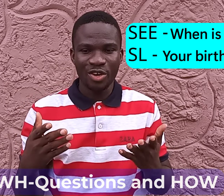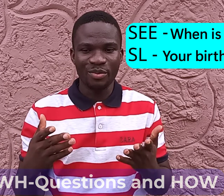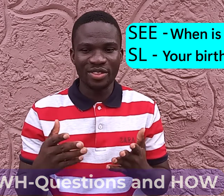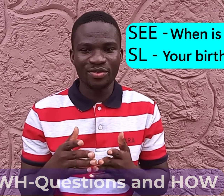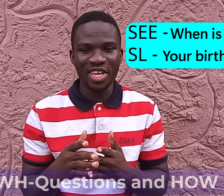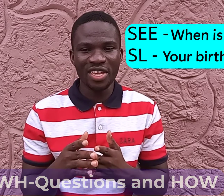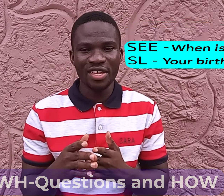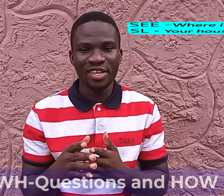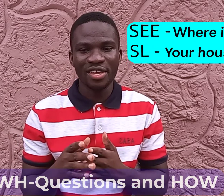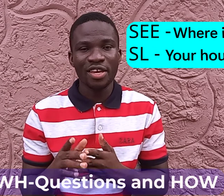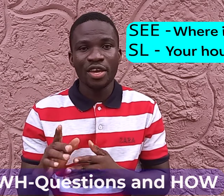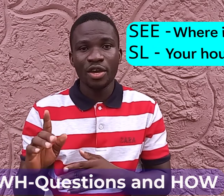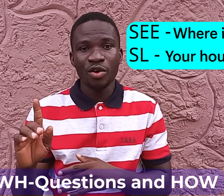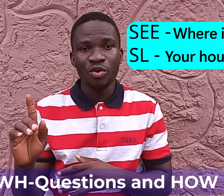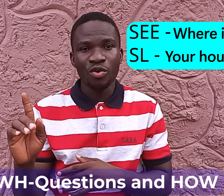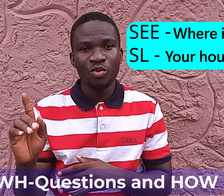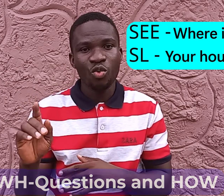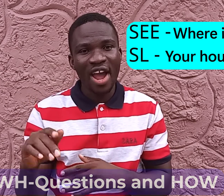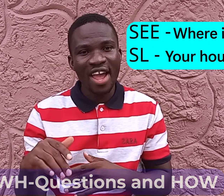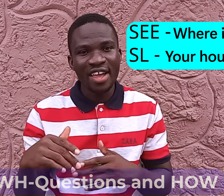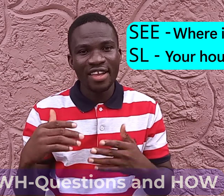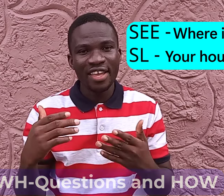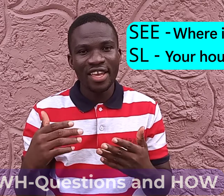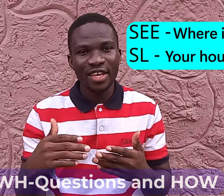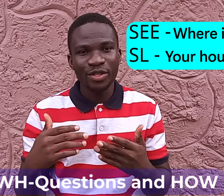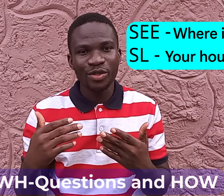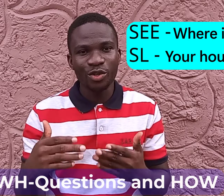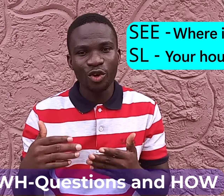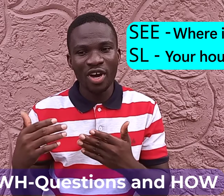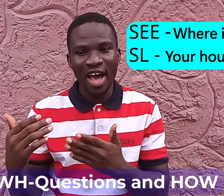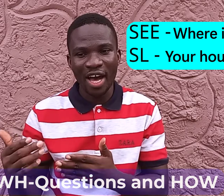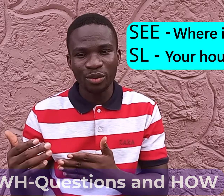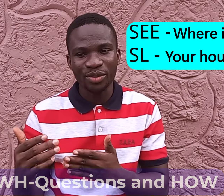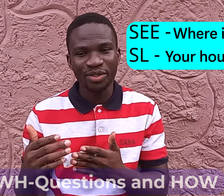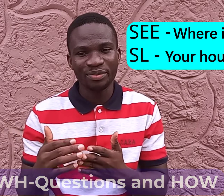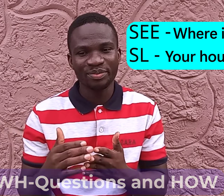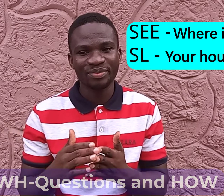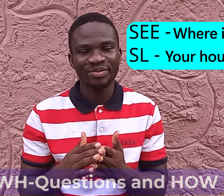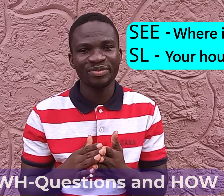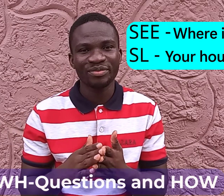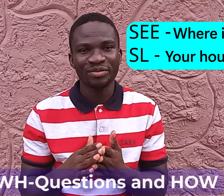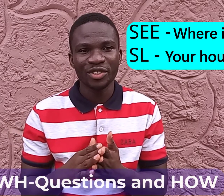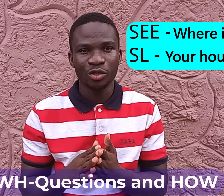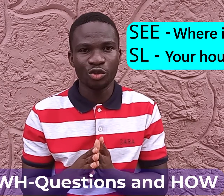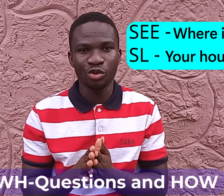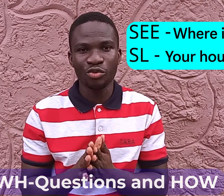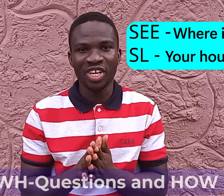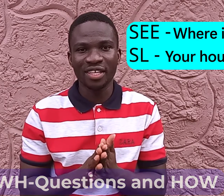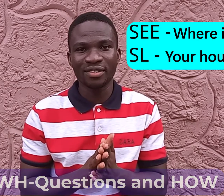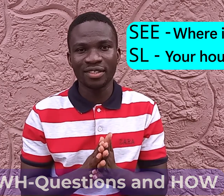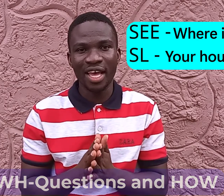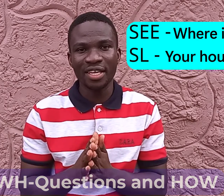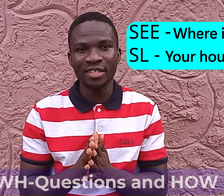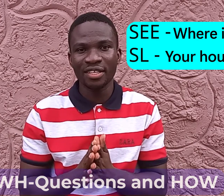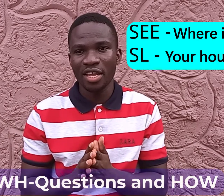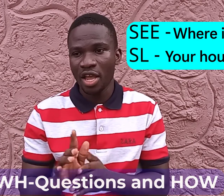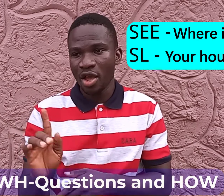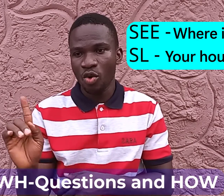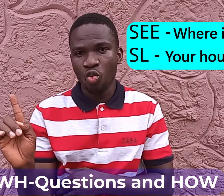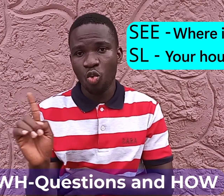Number three, where is your house? So we can sign